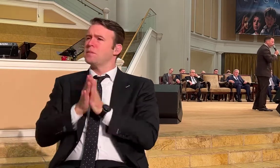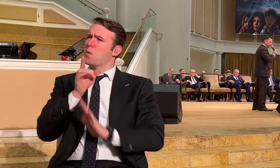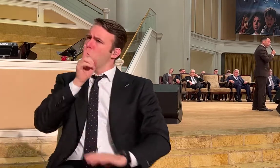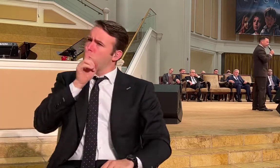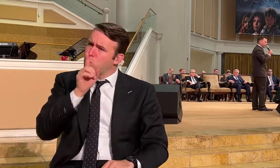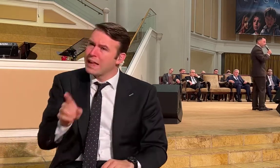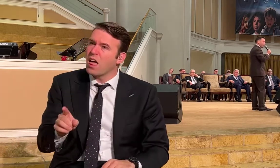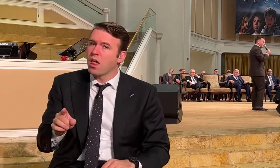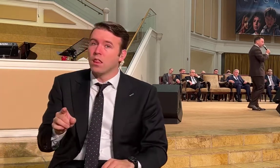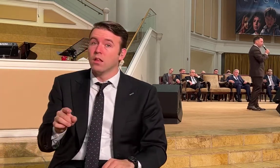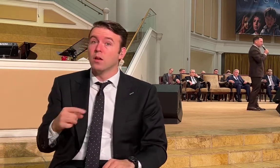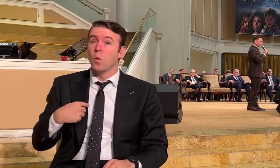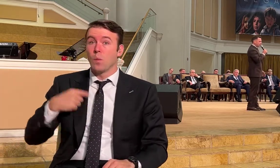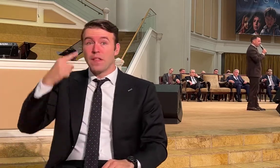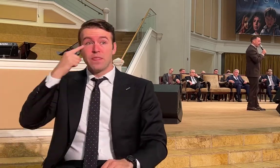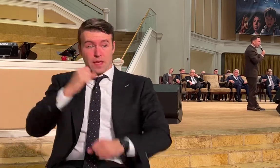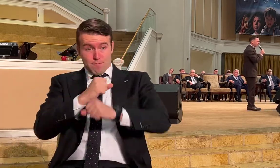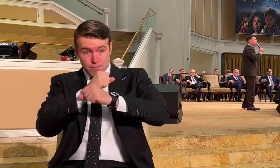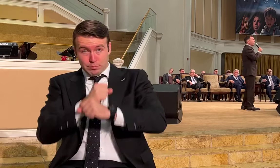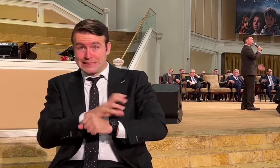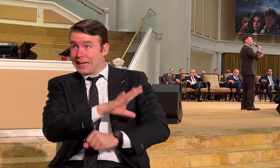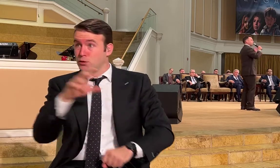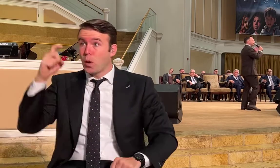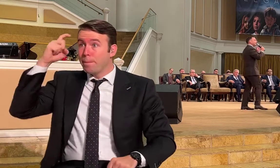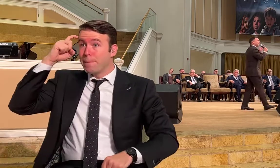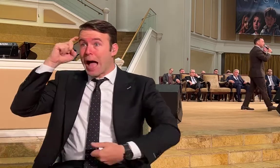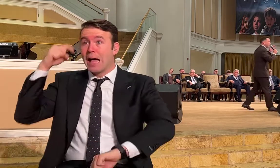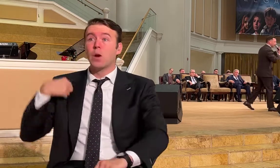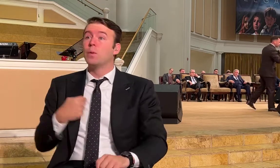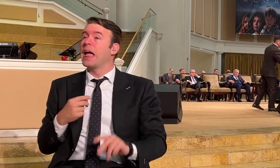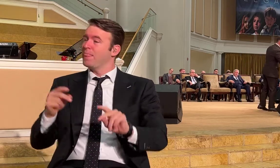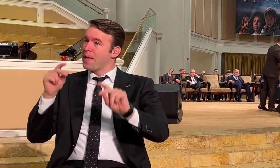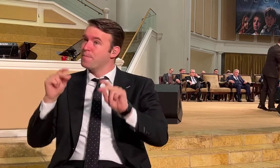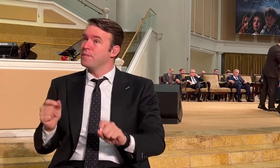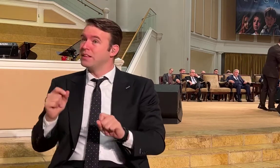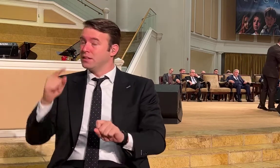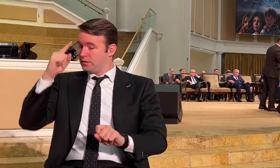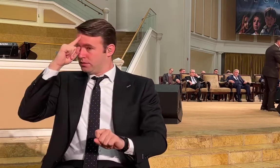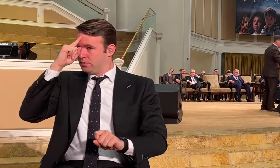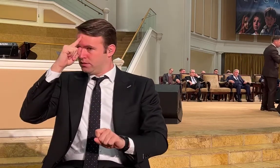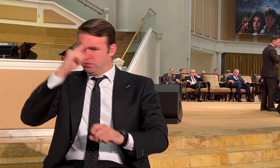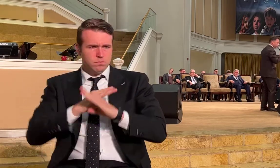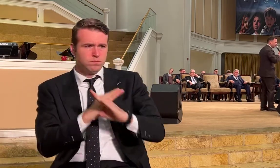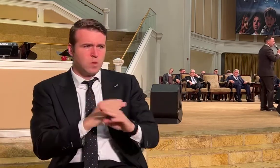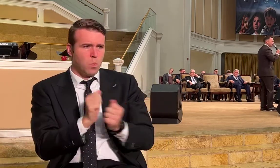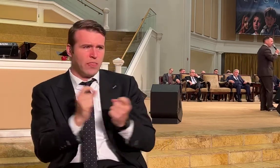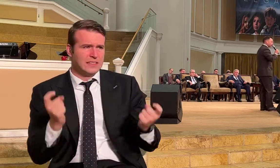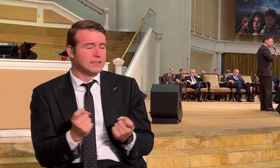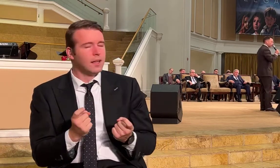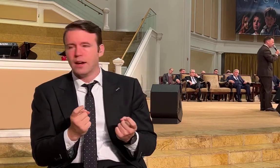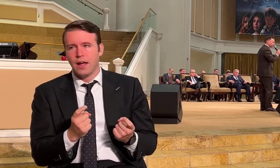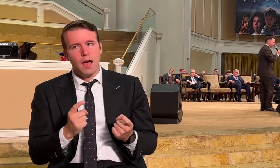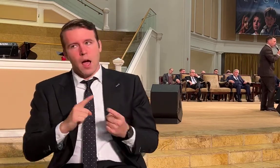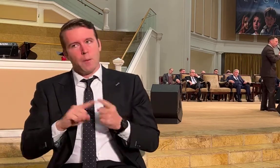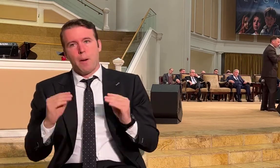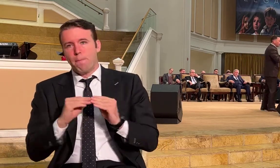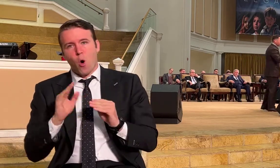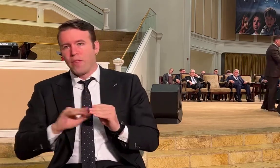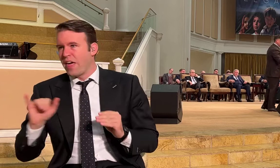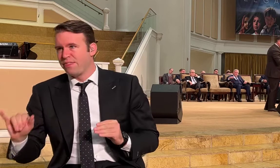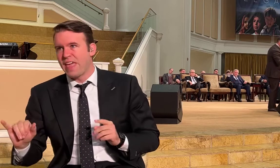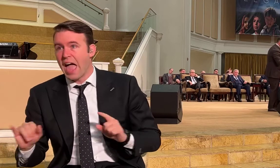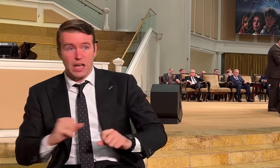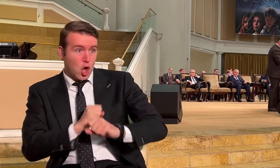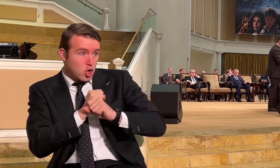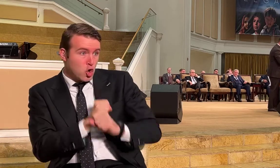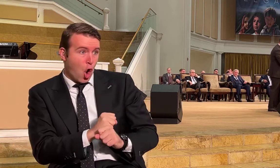And when we think of the fight to protect our mind, we are immediately taken to the fight to guard against sin. But there is so much more to